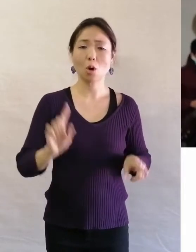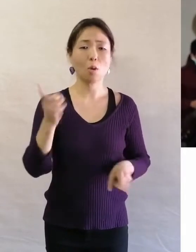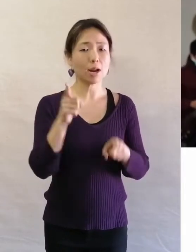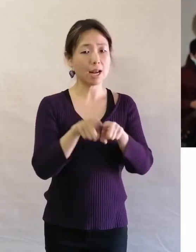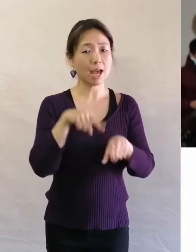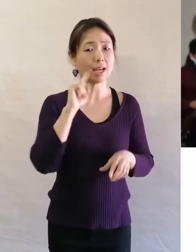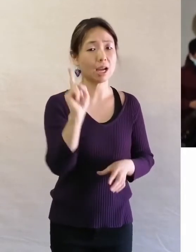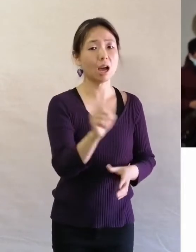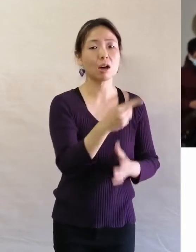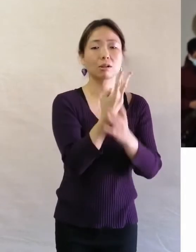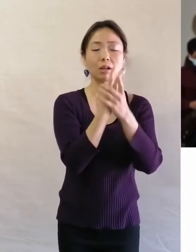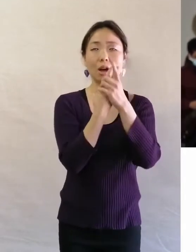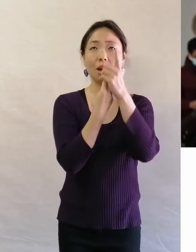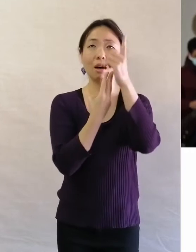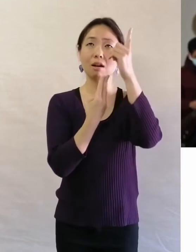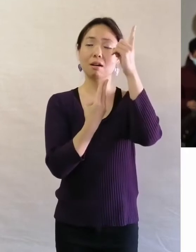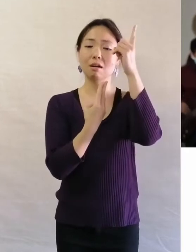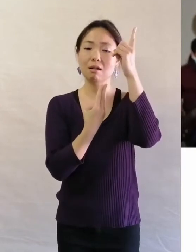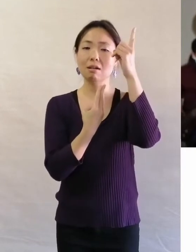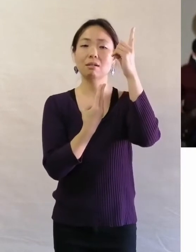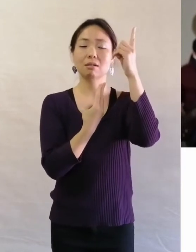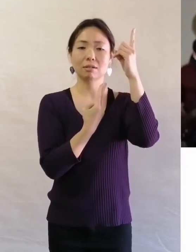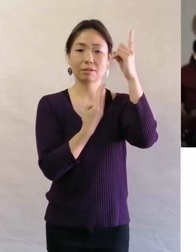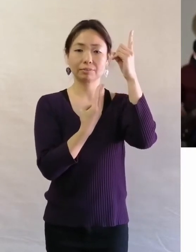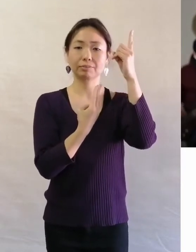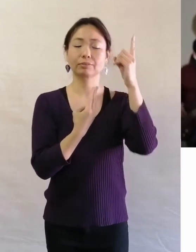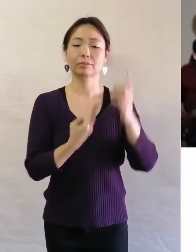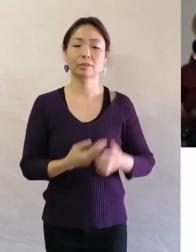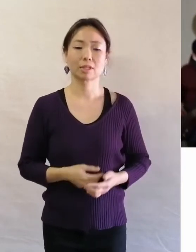There's no one like our God.